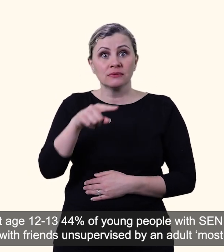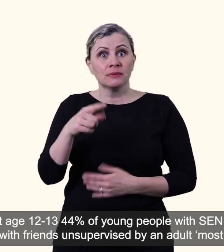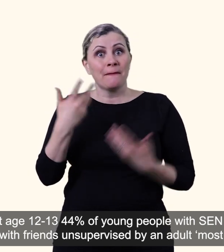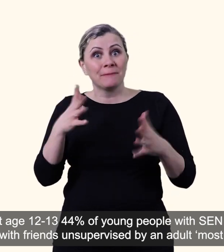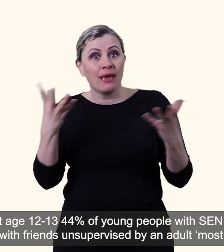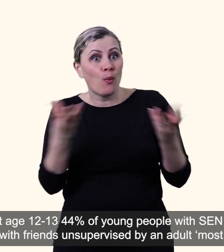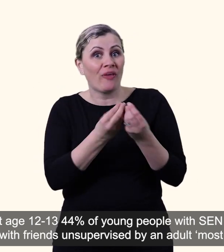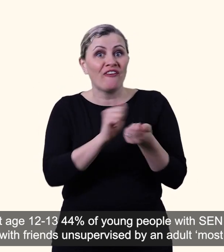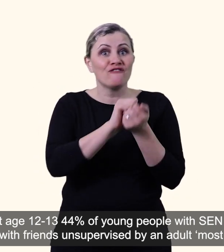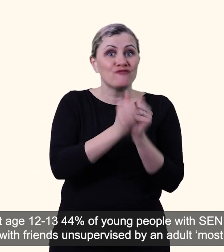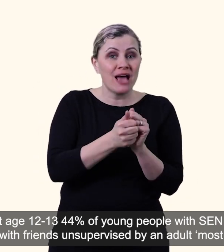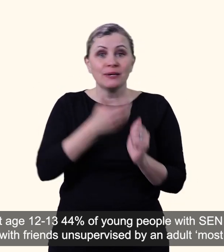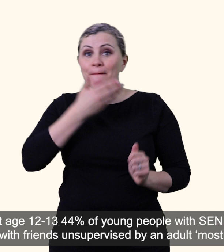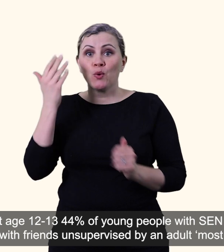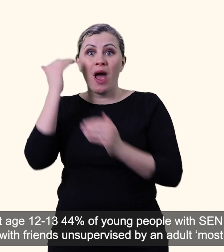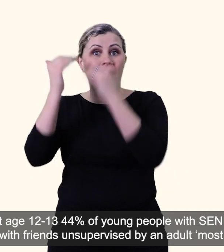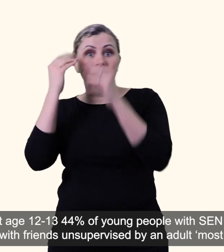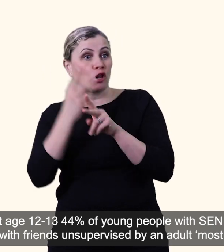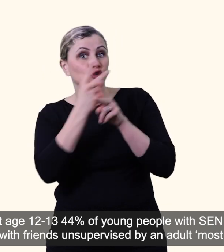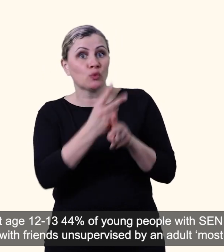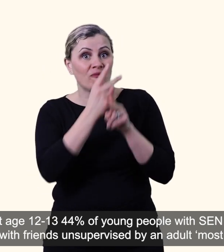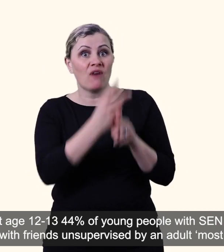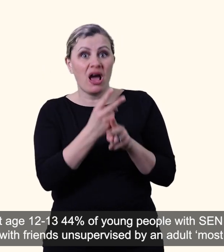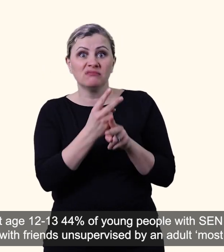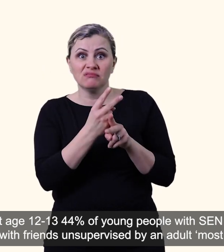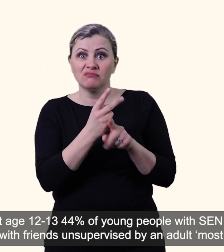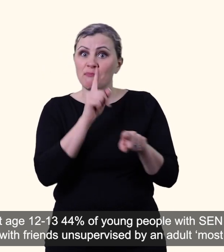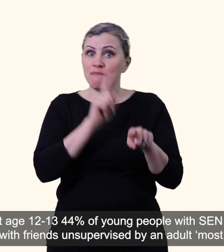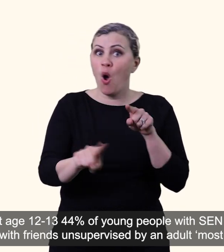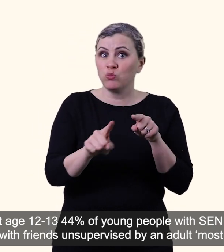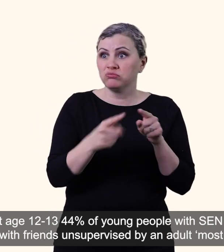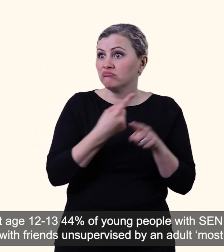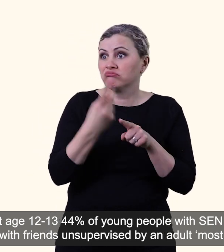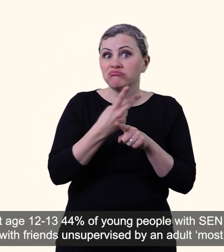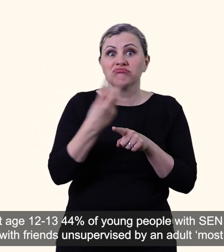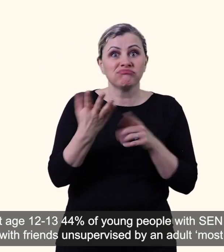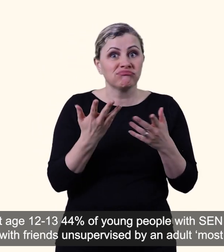time with friends unsupervised by an adult most weeks.